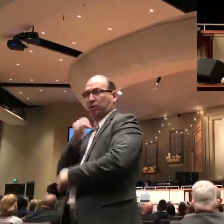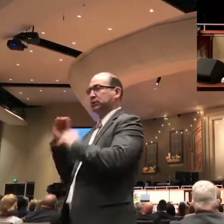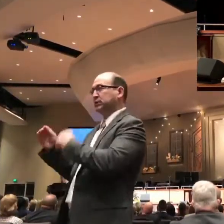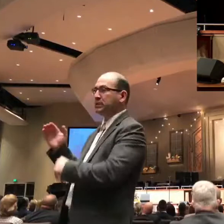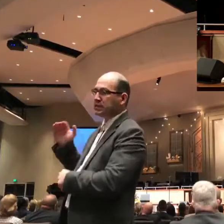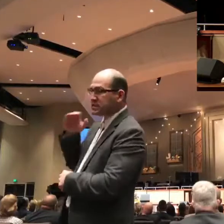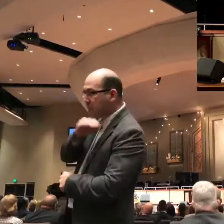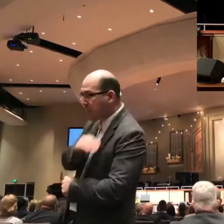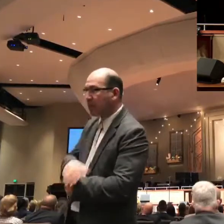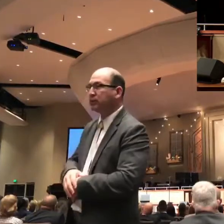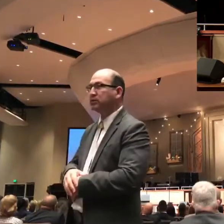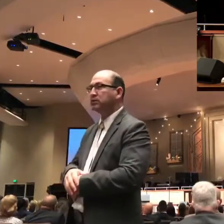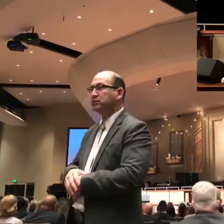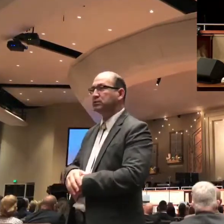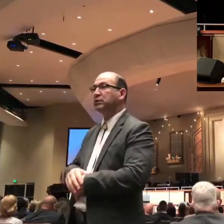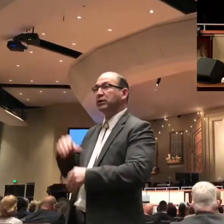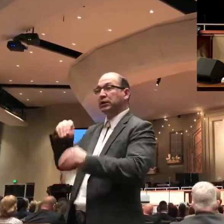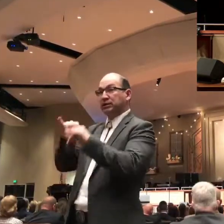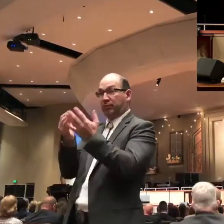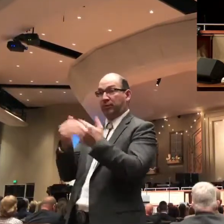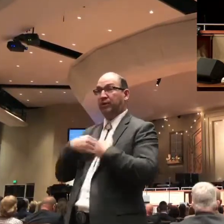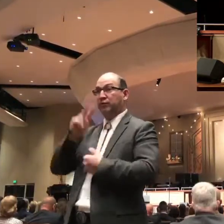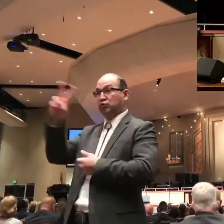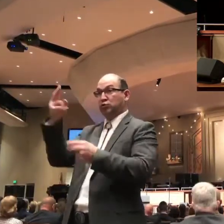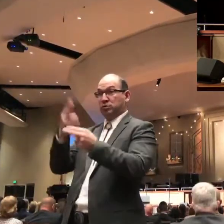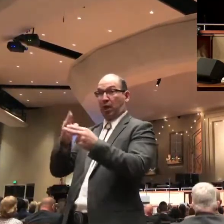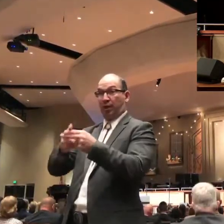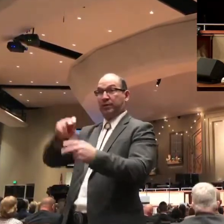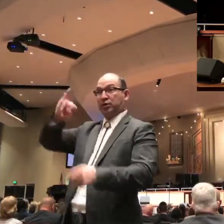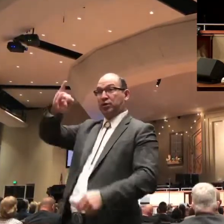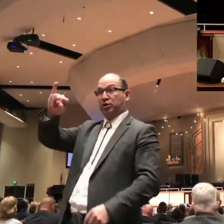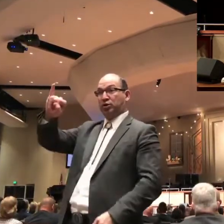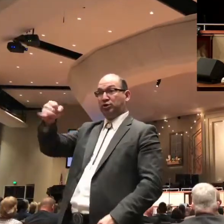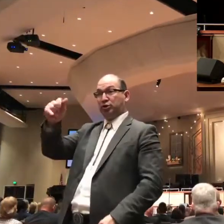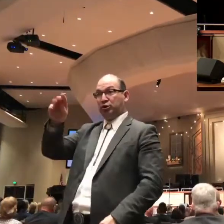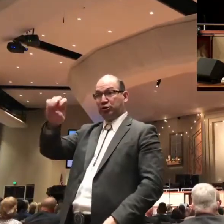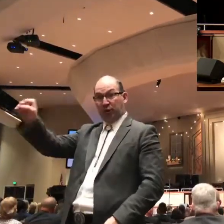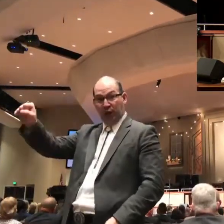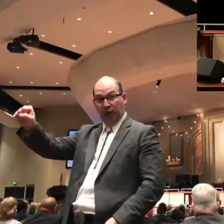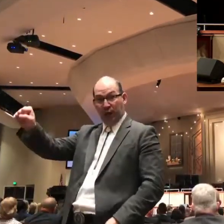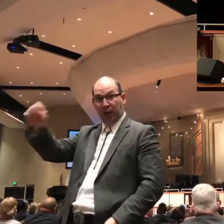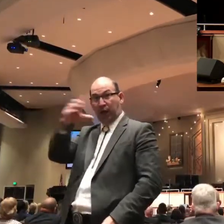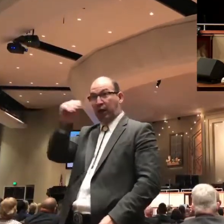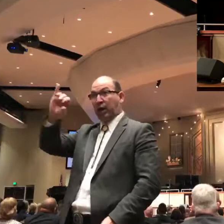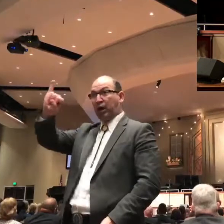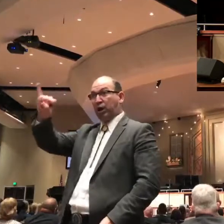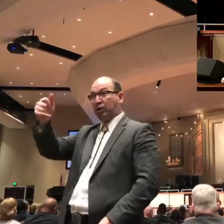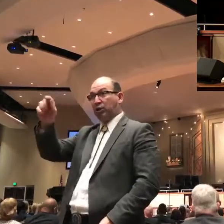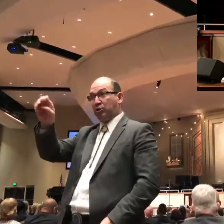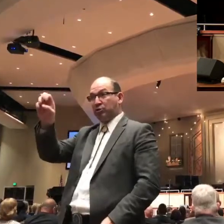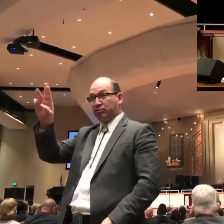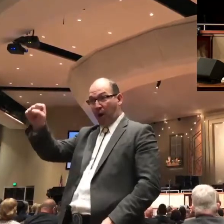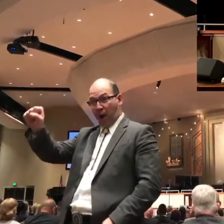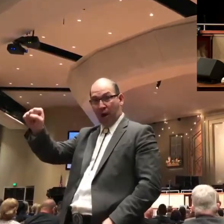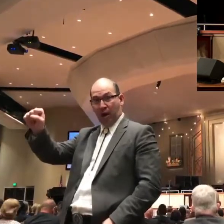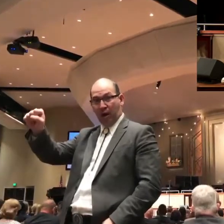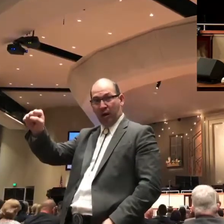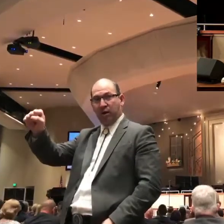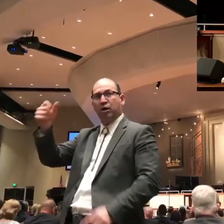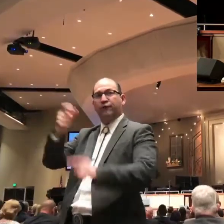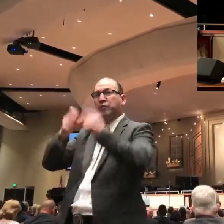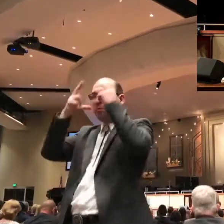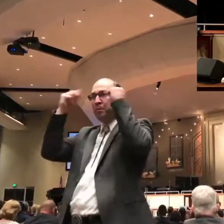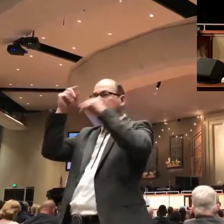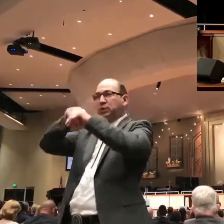And there's two names that are given here, Jannes and Jambres. These were traditionally the names of some of Pharaoh's magicians who resisted Moses'